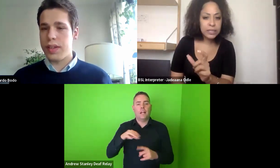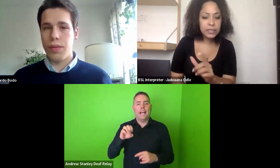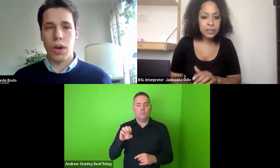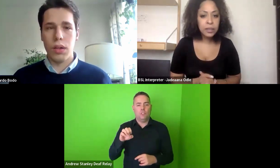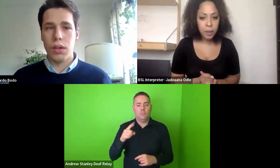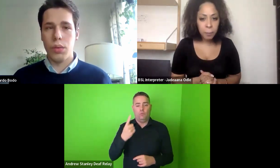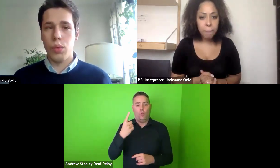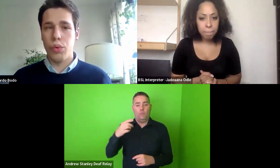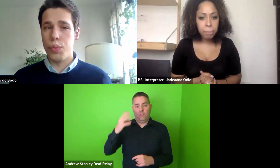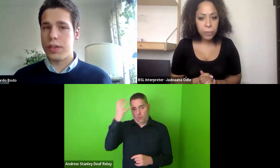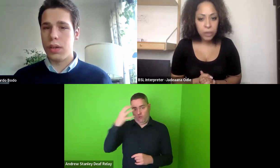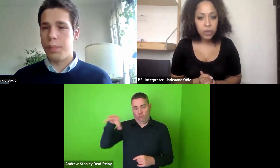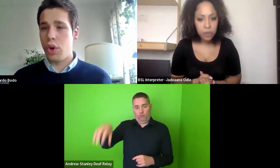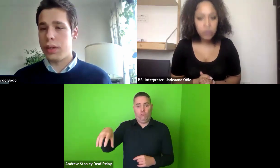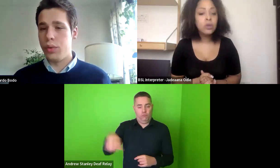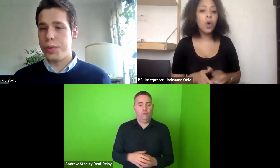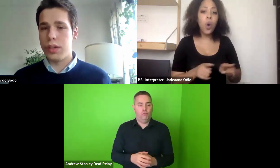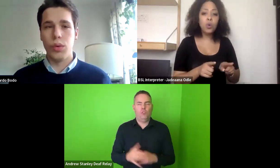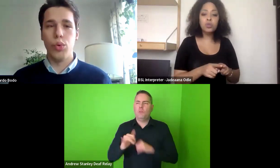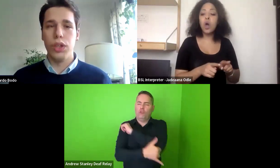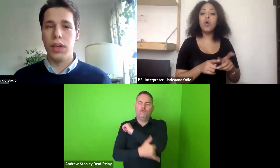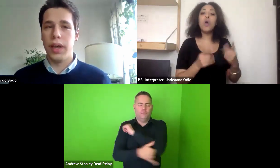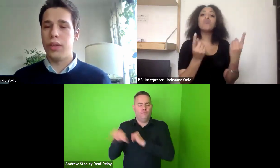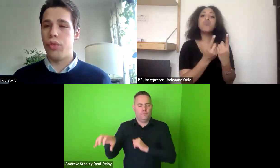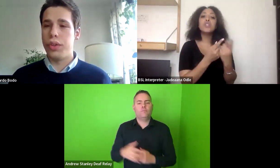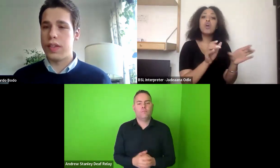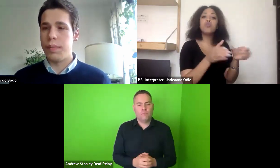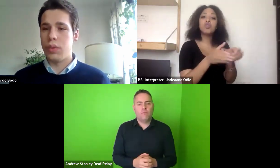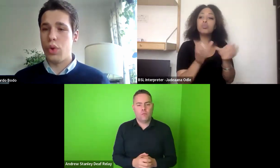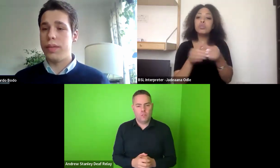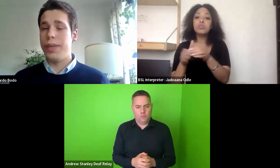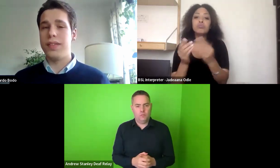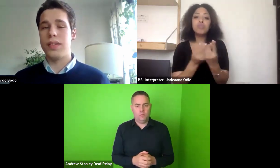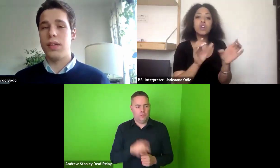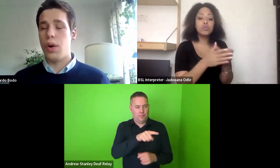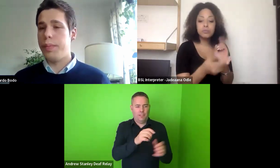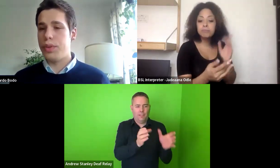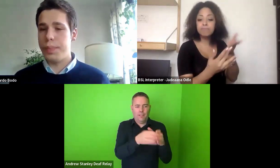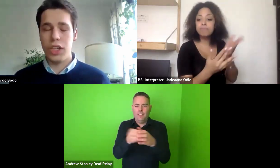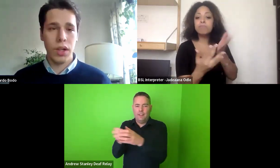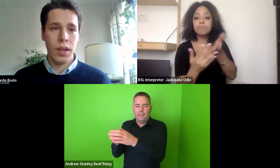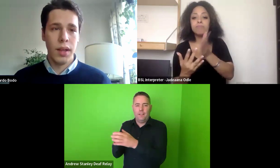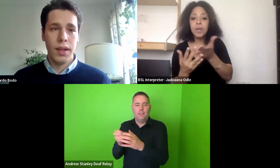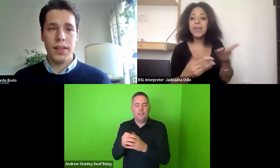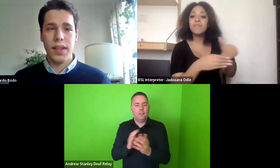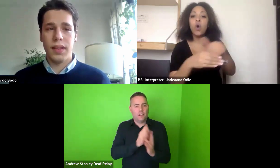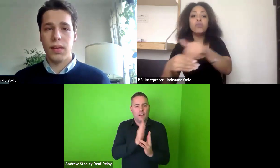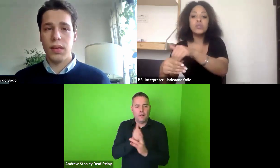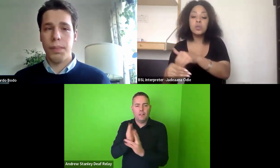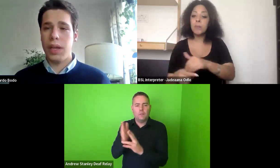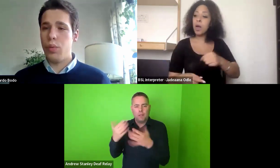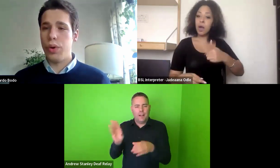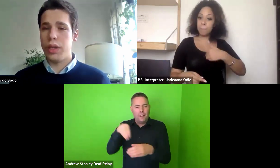with several groups, product groups, including electronics. But what makes our members special is